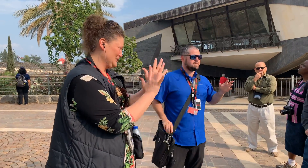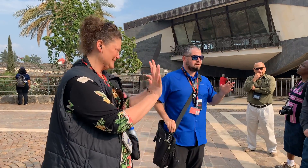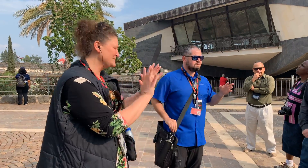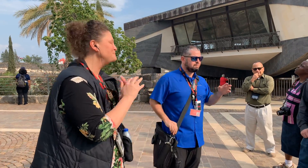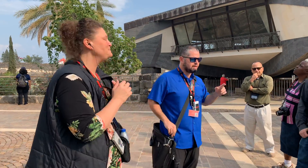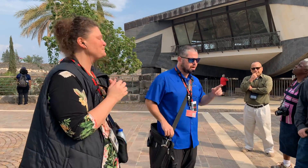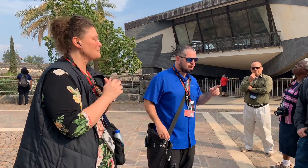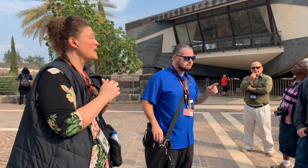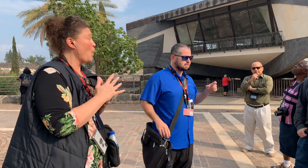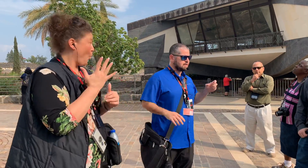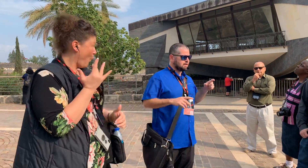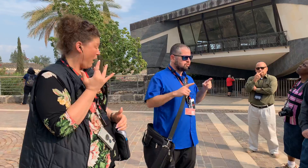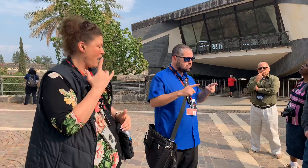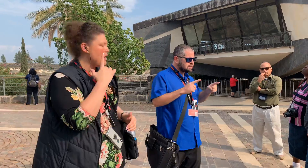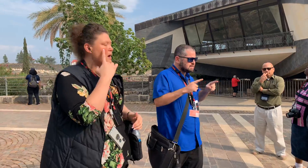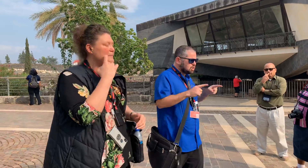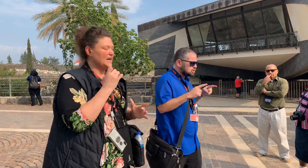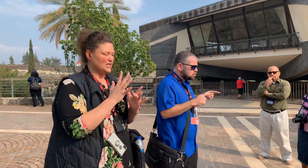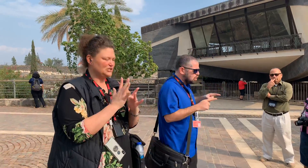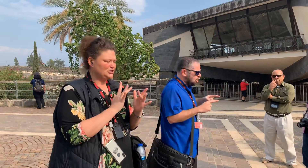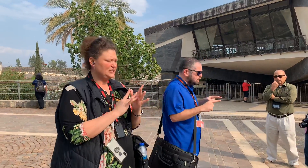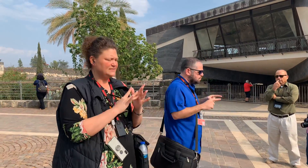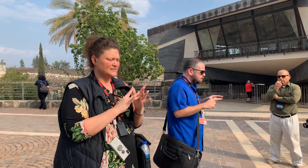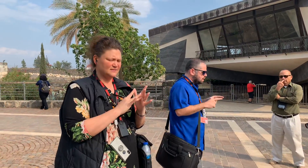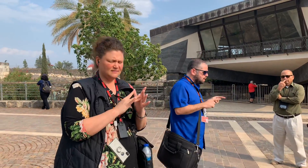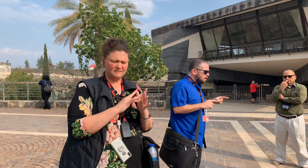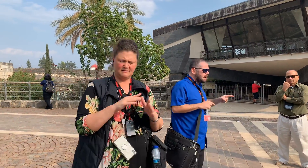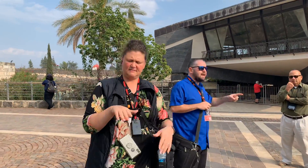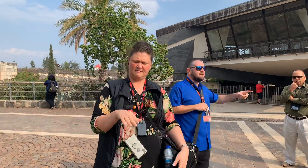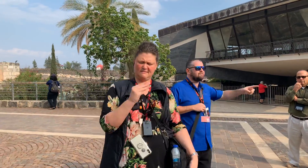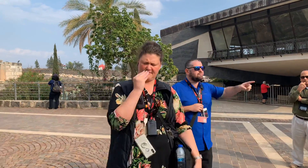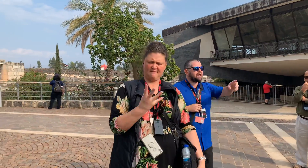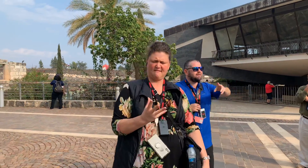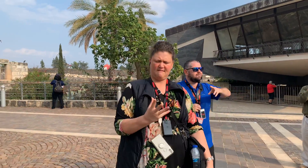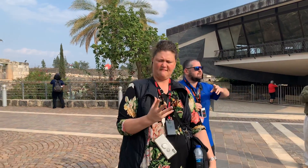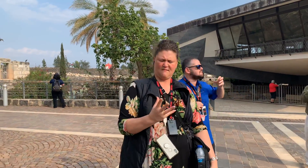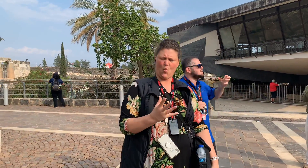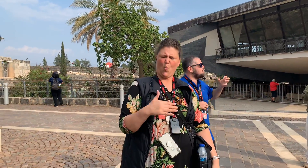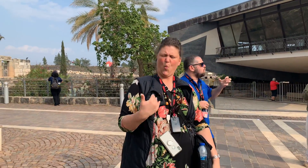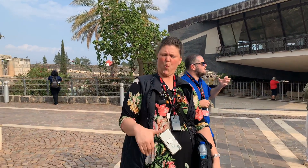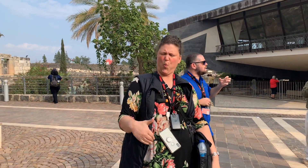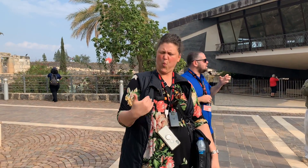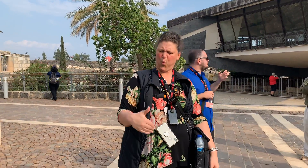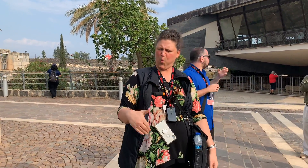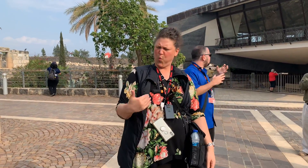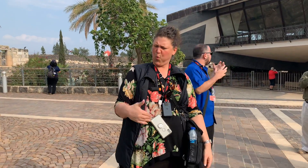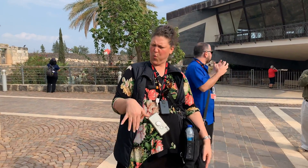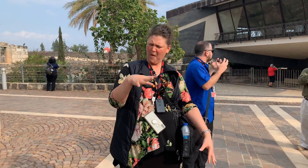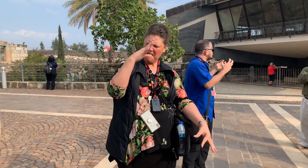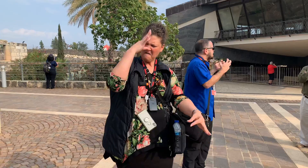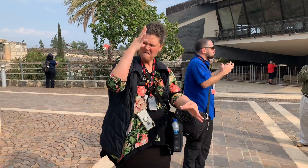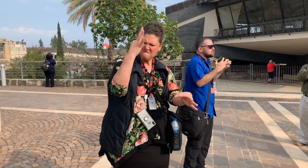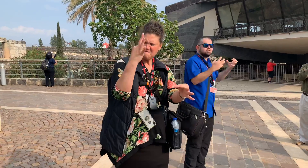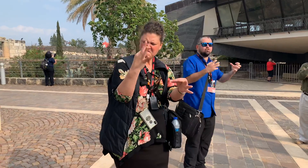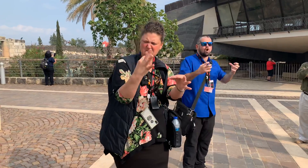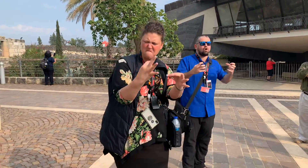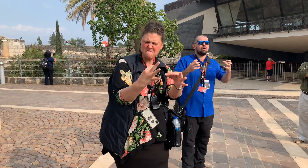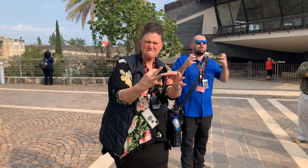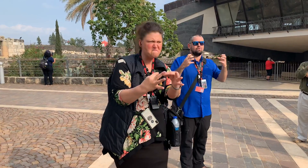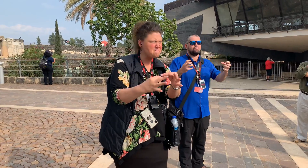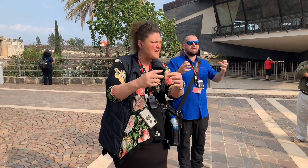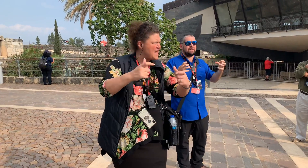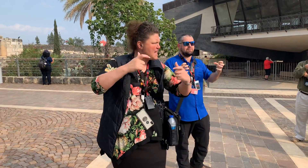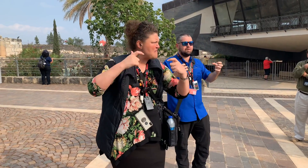Jesus. Because Jesus also told him, I never met someone with such a